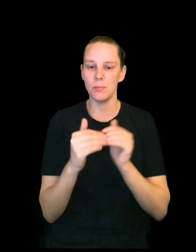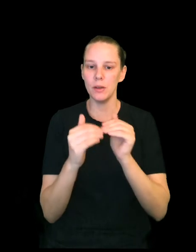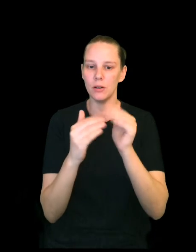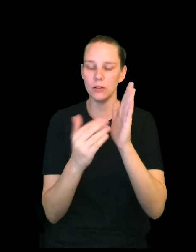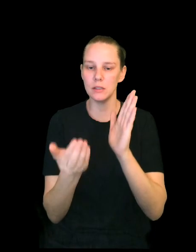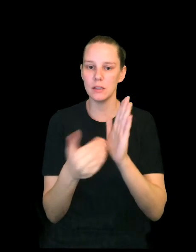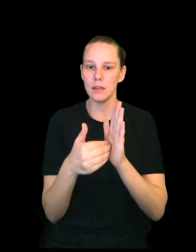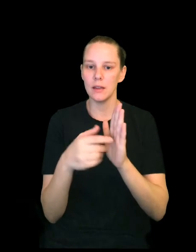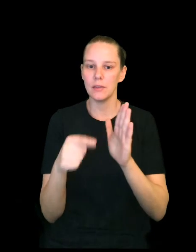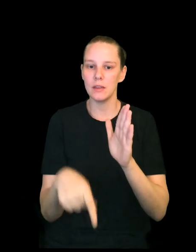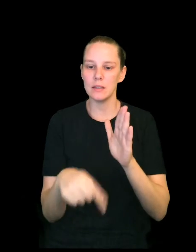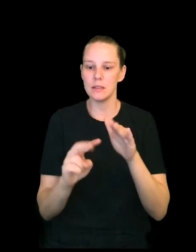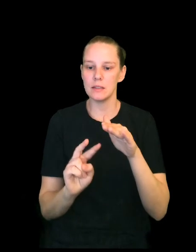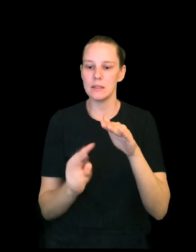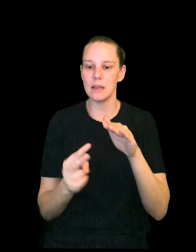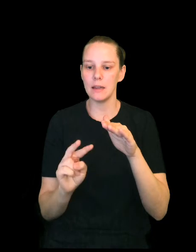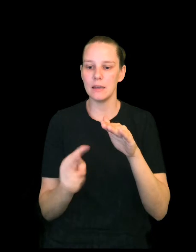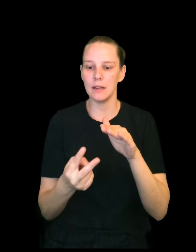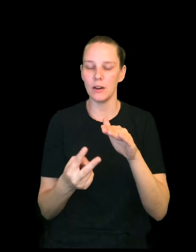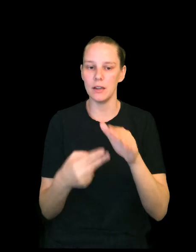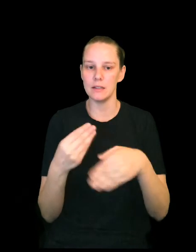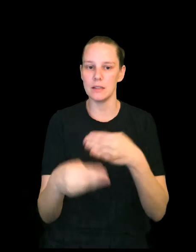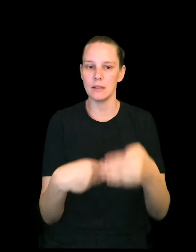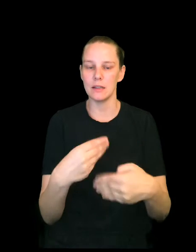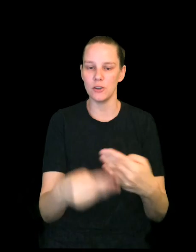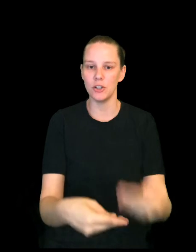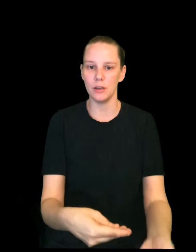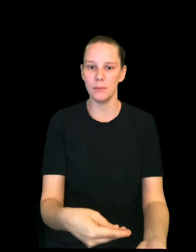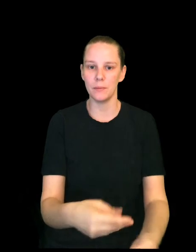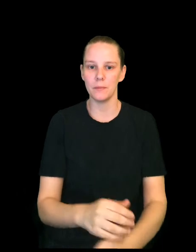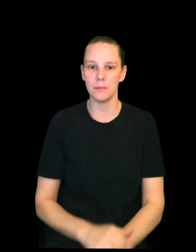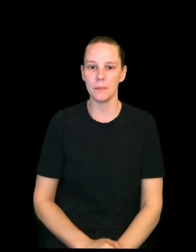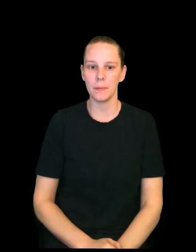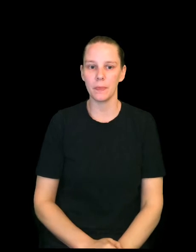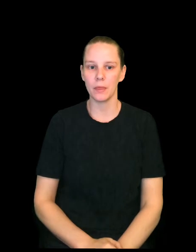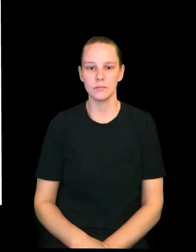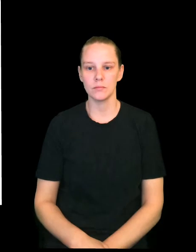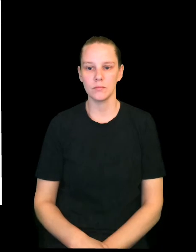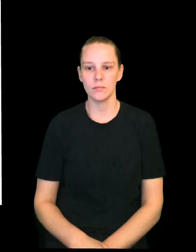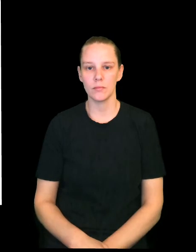to rebuild. This is secondary succession.